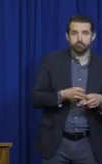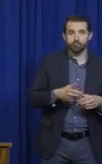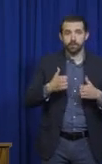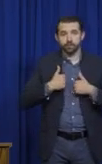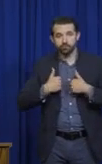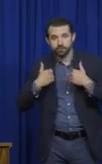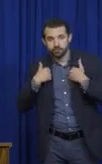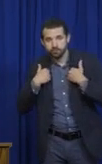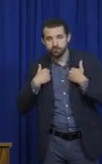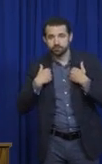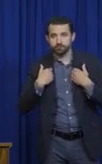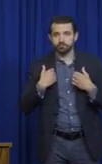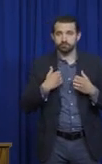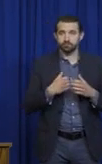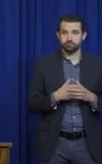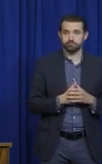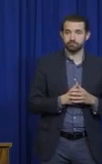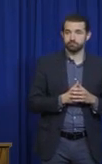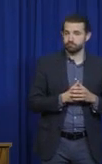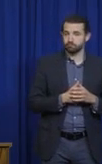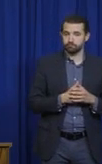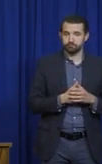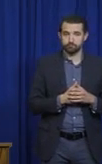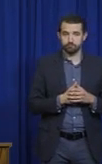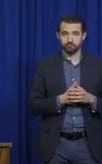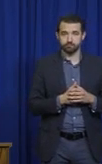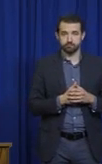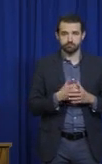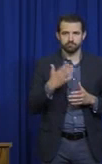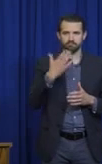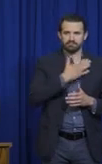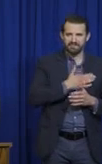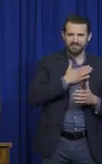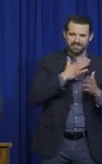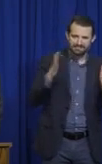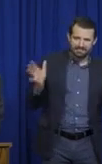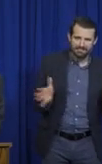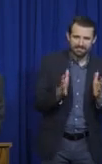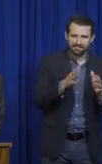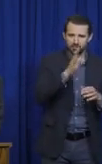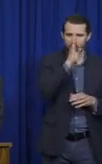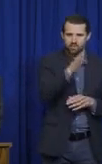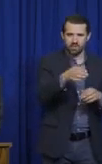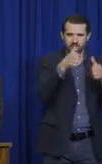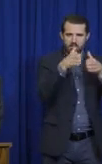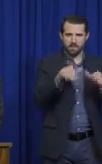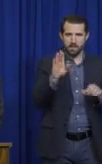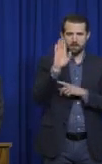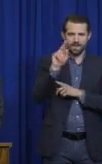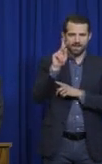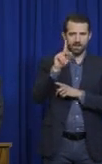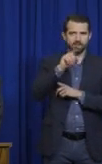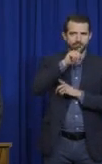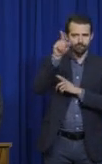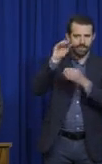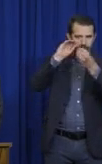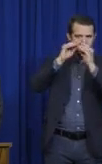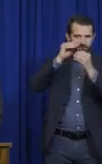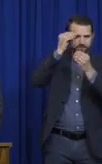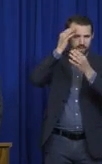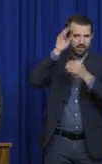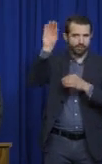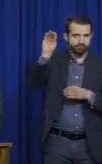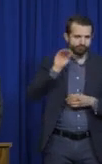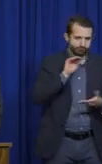address. We encourage people to use direct deposit, so gather your bank information and take your